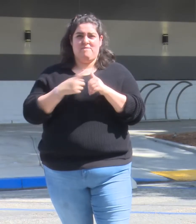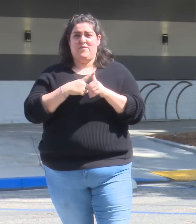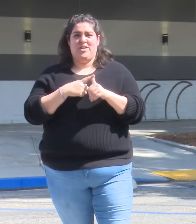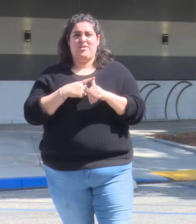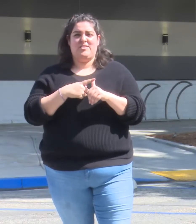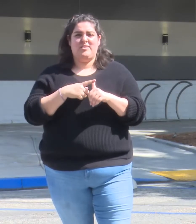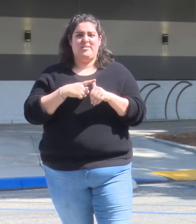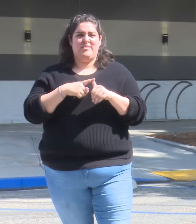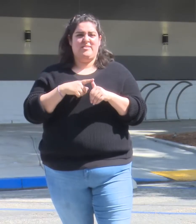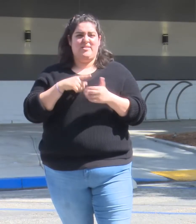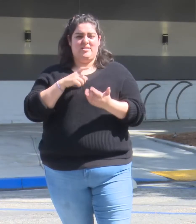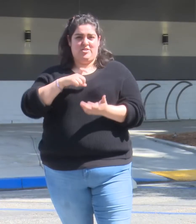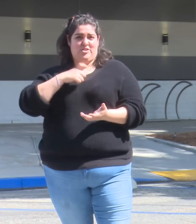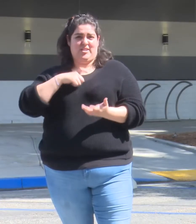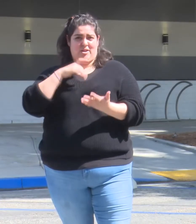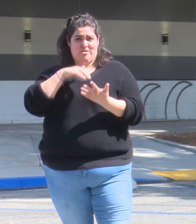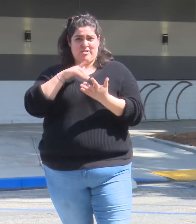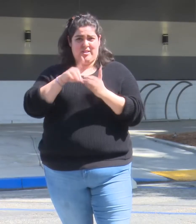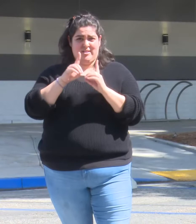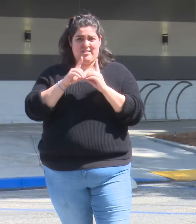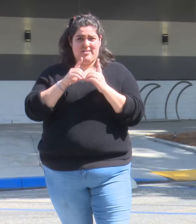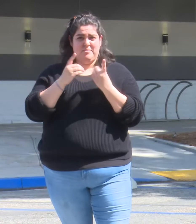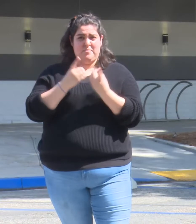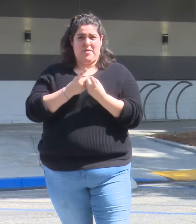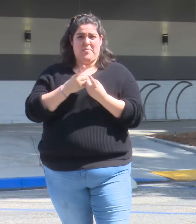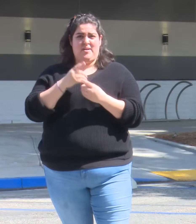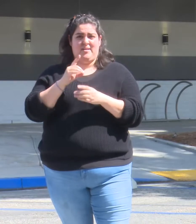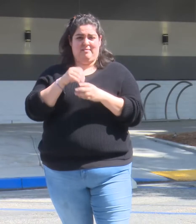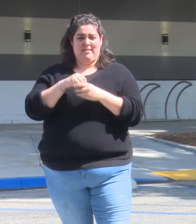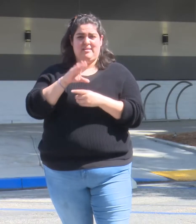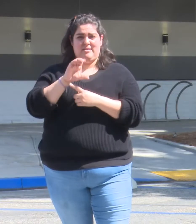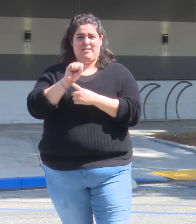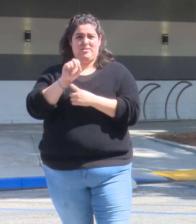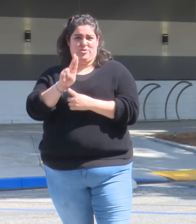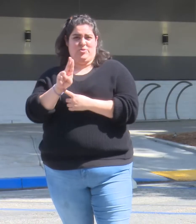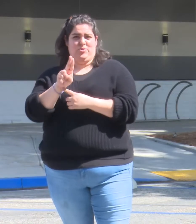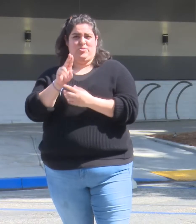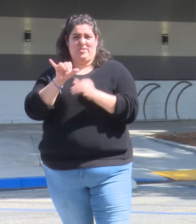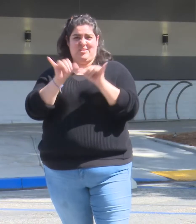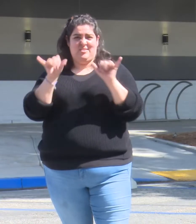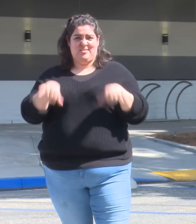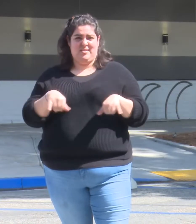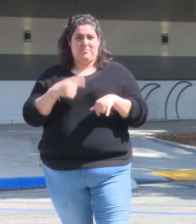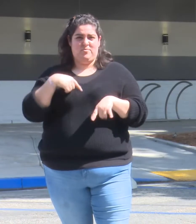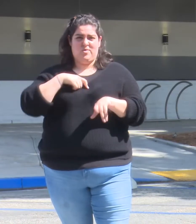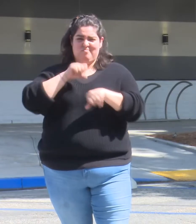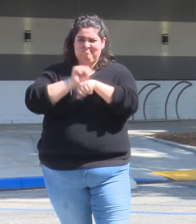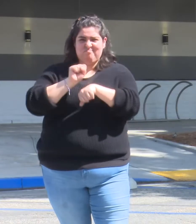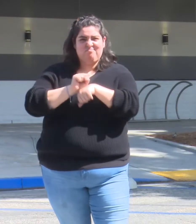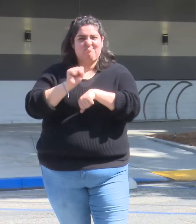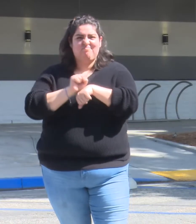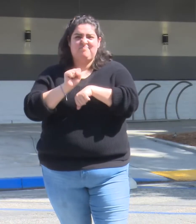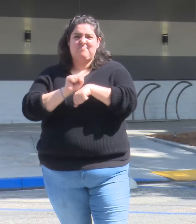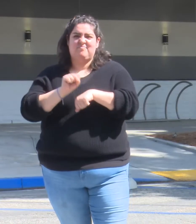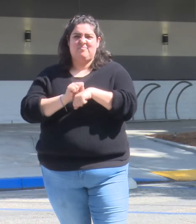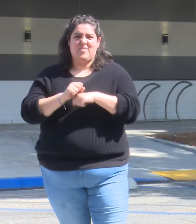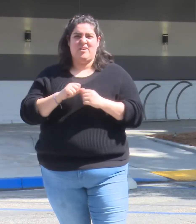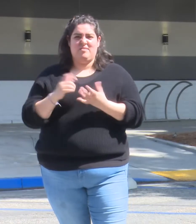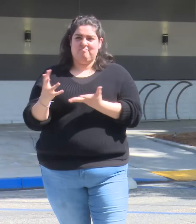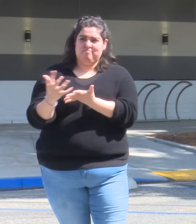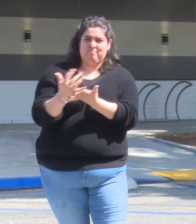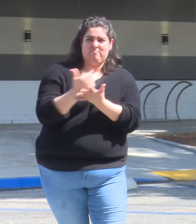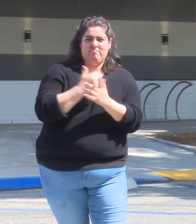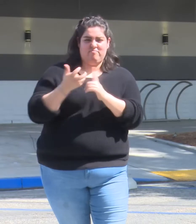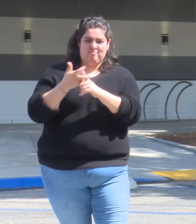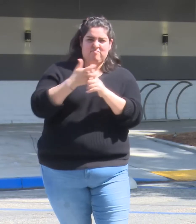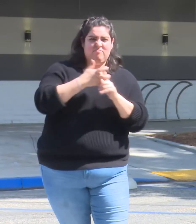system. One of the best, by the way, and it's still there. We worked tirelessly to increase our numbers at Long Beach State.